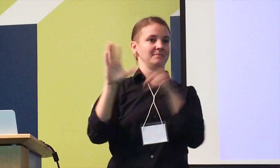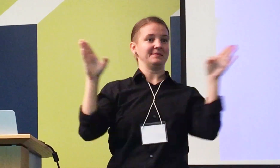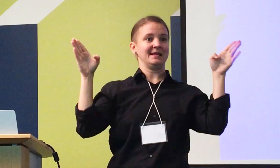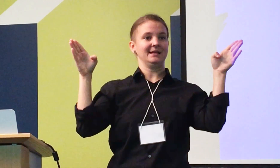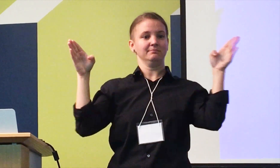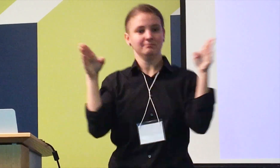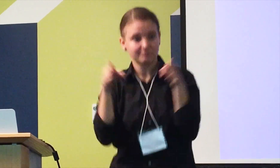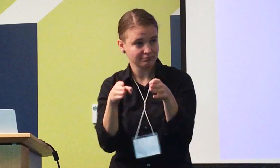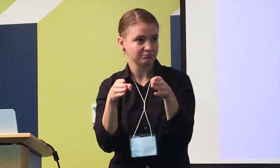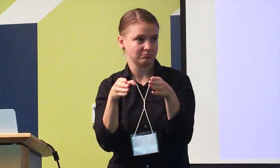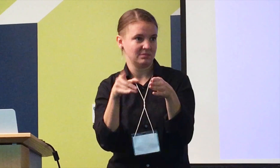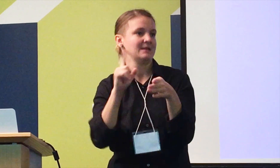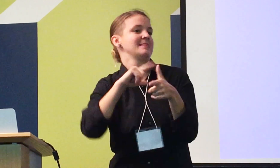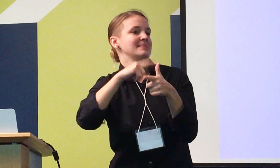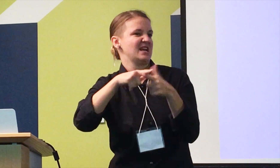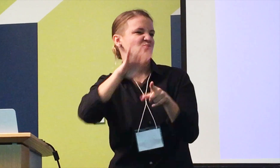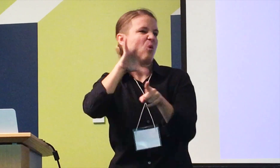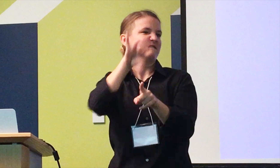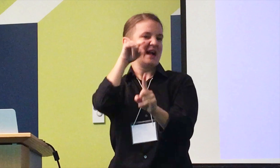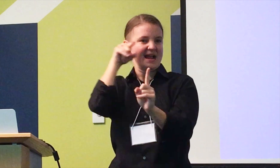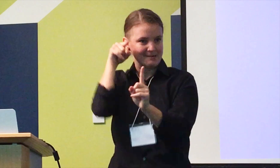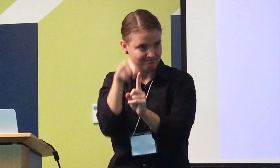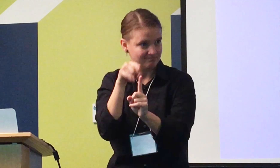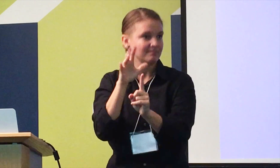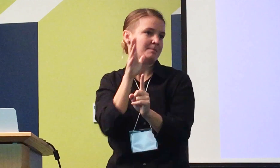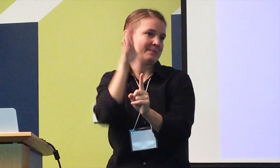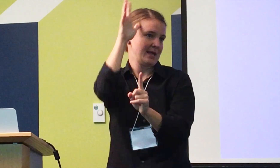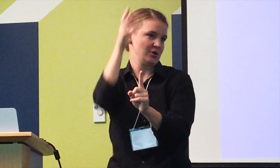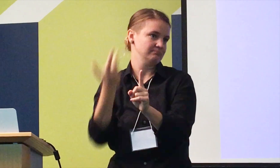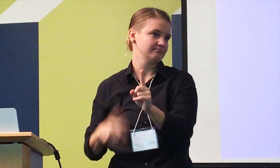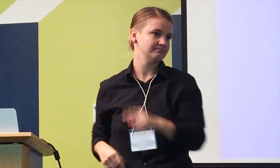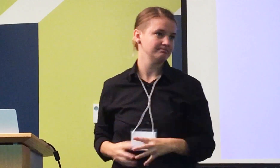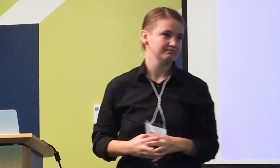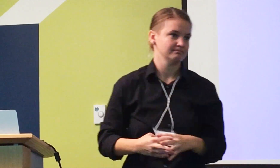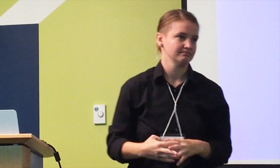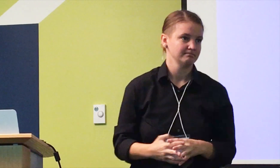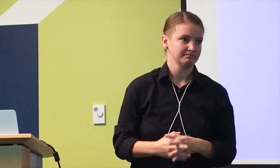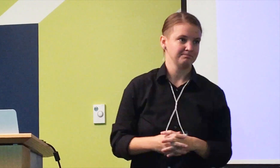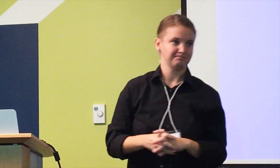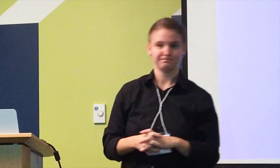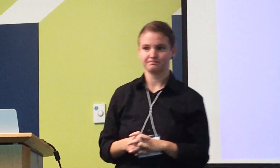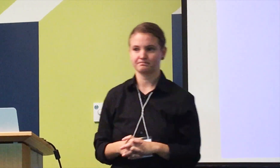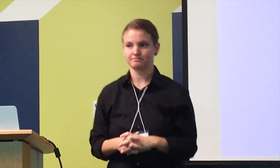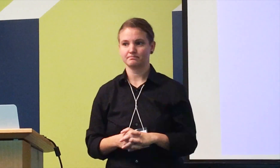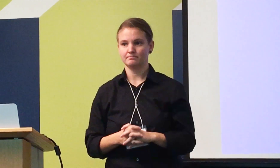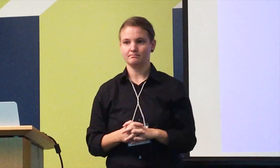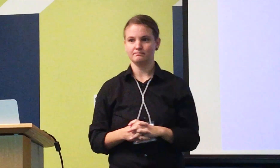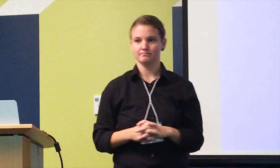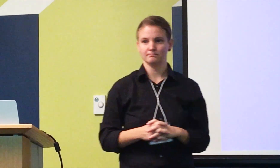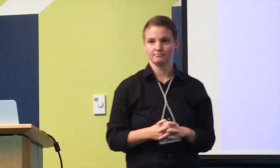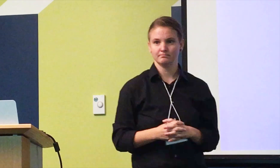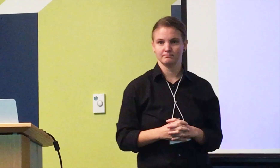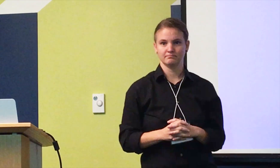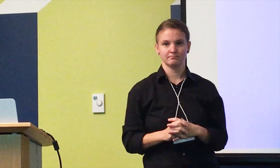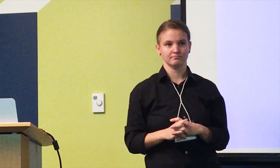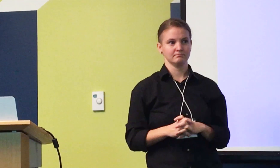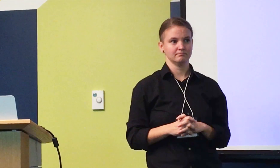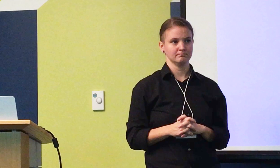getting those 2 features, you should land on the sign for father in a smaller array of signs, and then be able to pick it out. And we